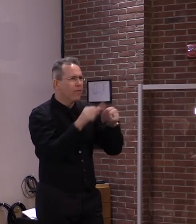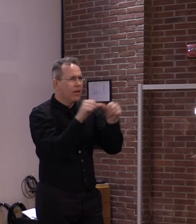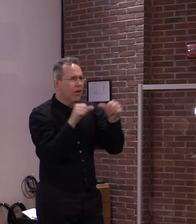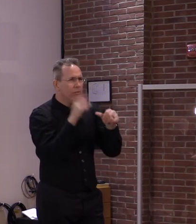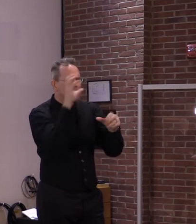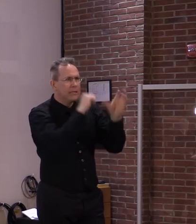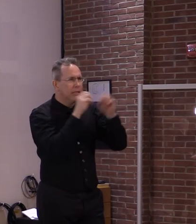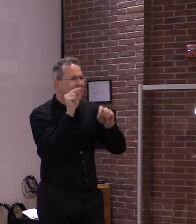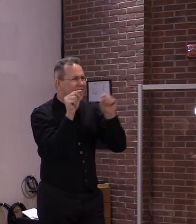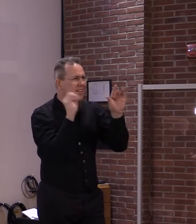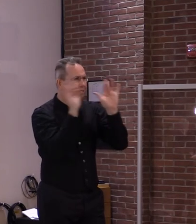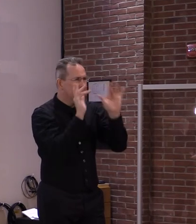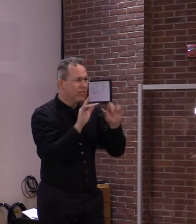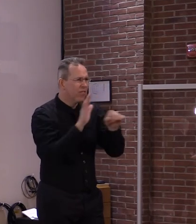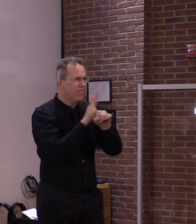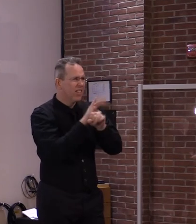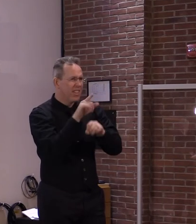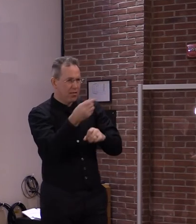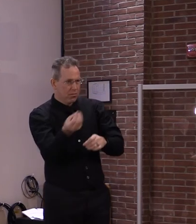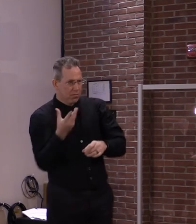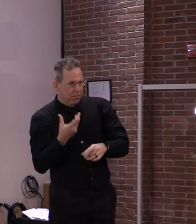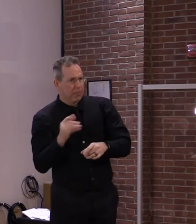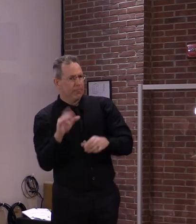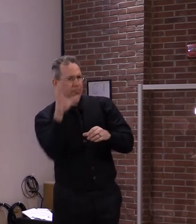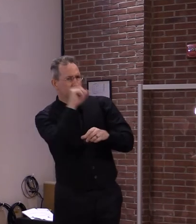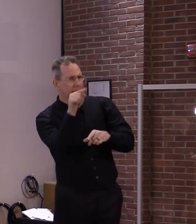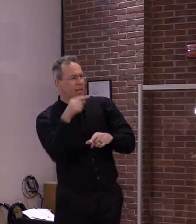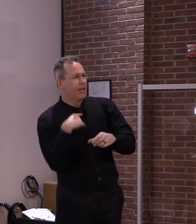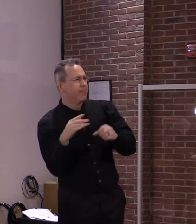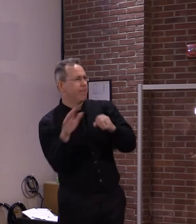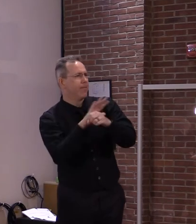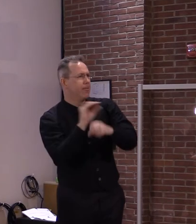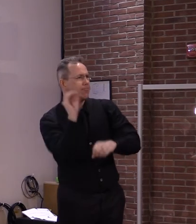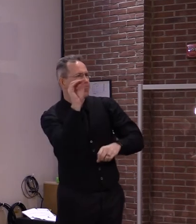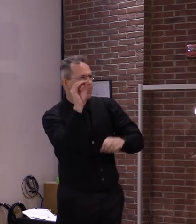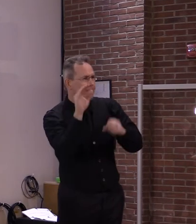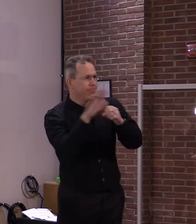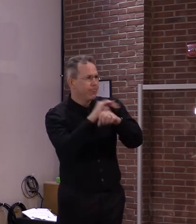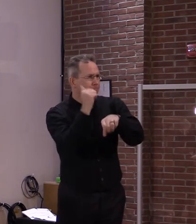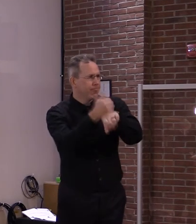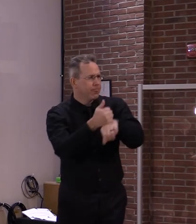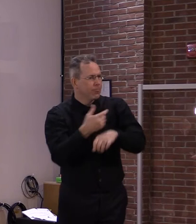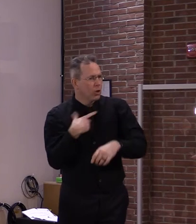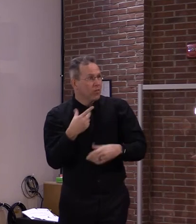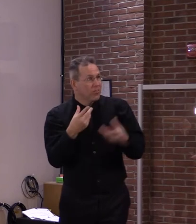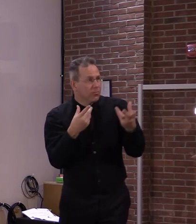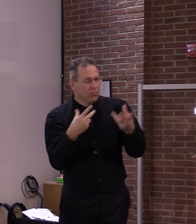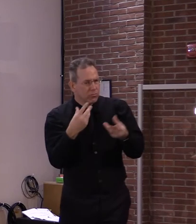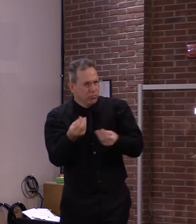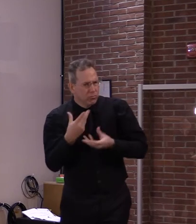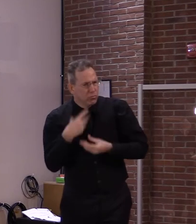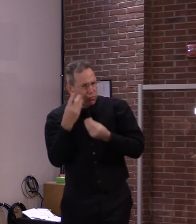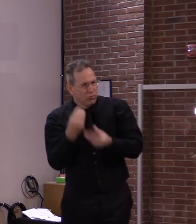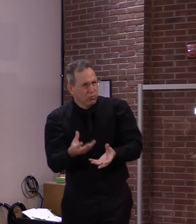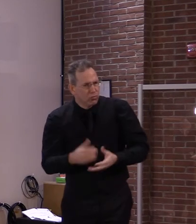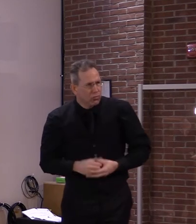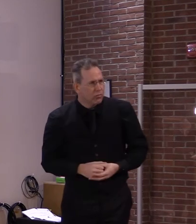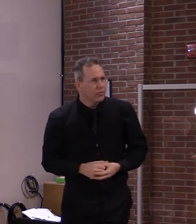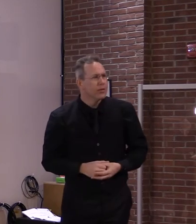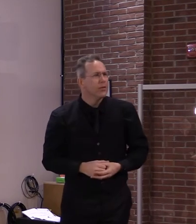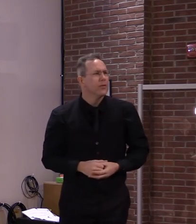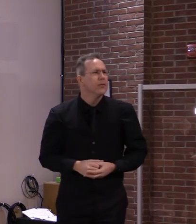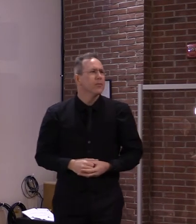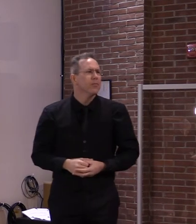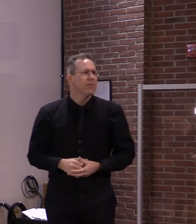beecher falls but i'll let you know as soon as i get the information okay thank you and while you're at the